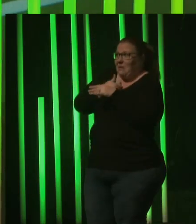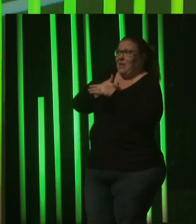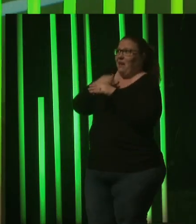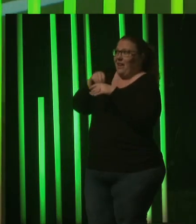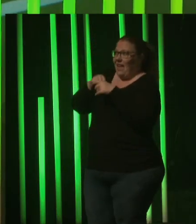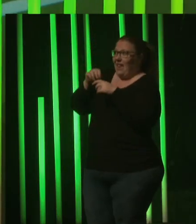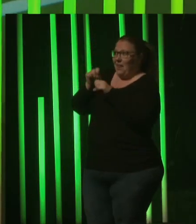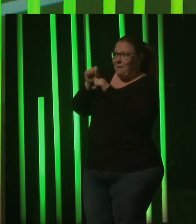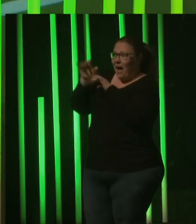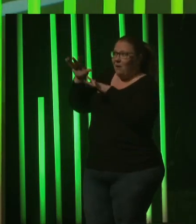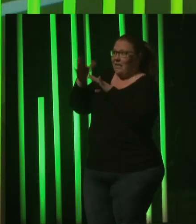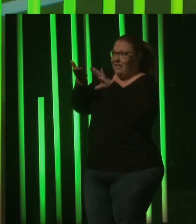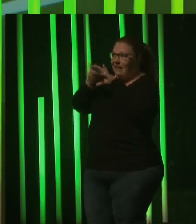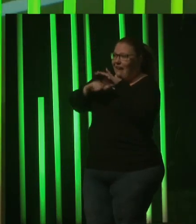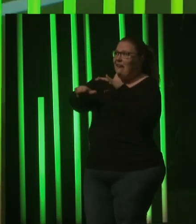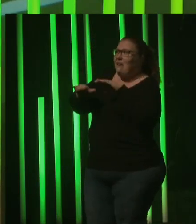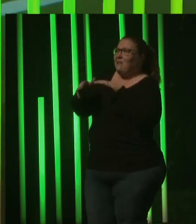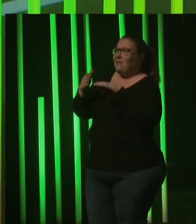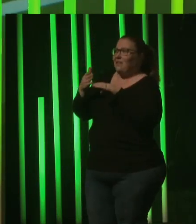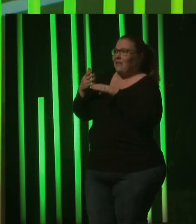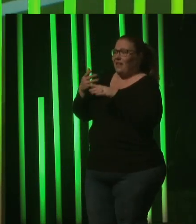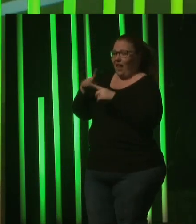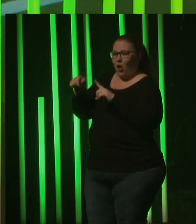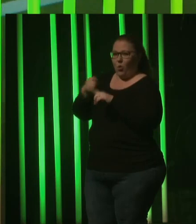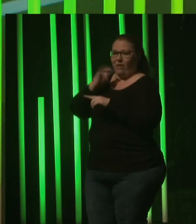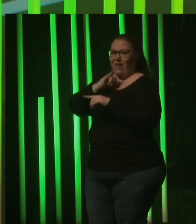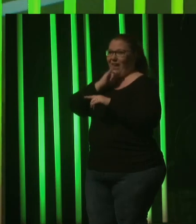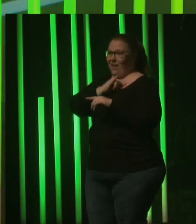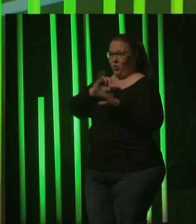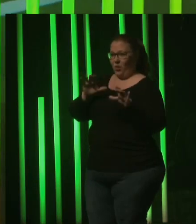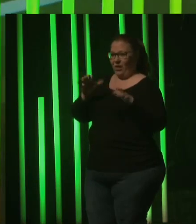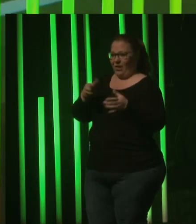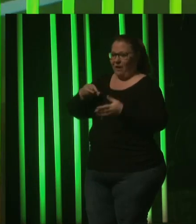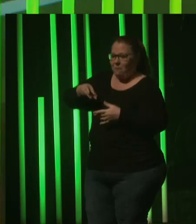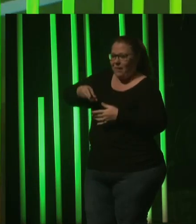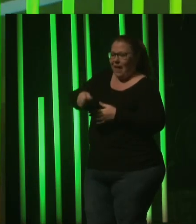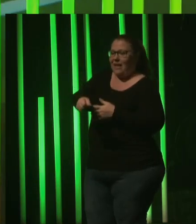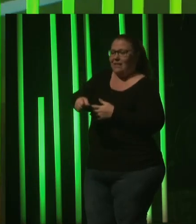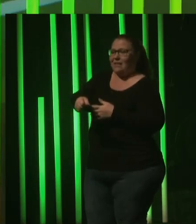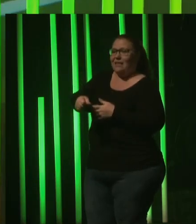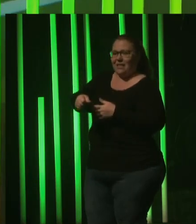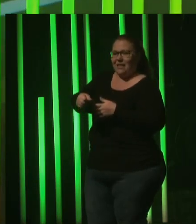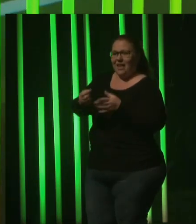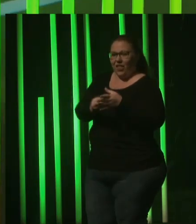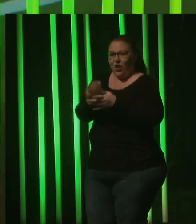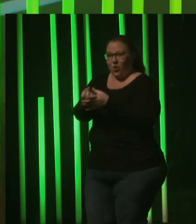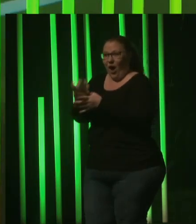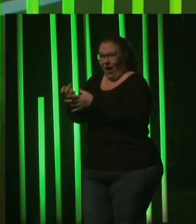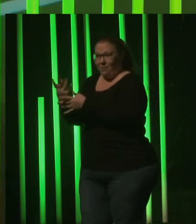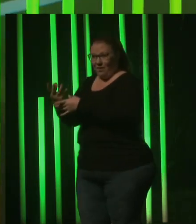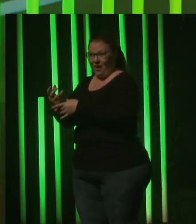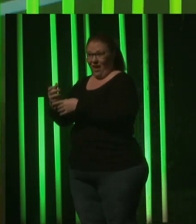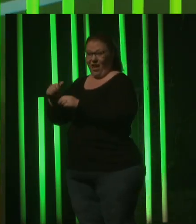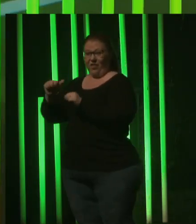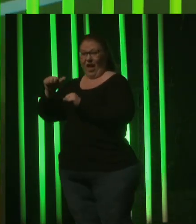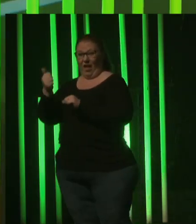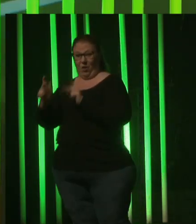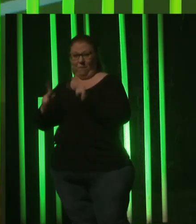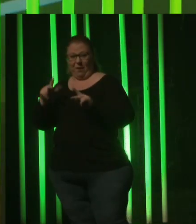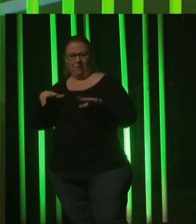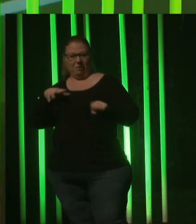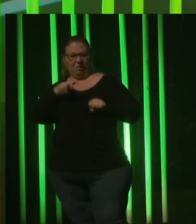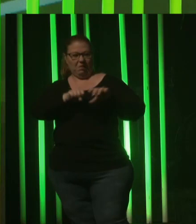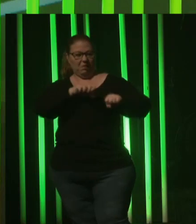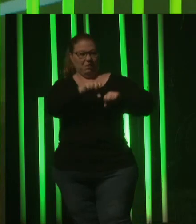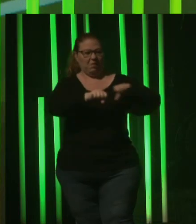caves, and strongholds. Whenever the Israelites planted their crops, the Midianites, Amalekites, and other eastern people invaded the country.